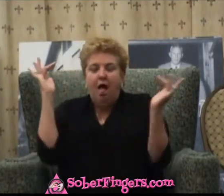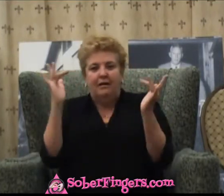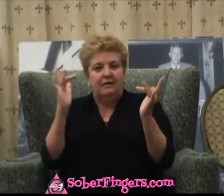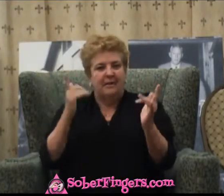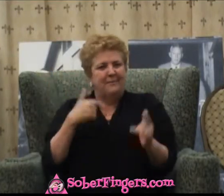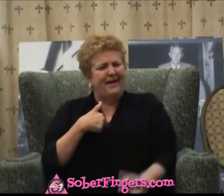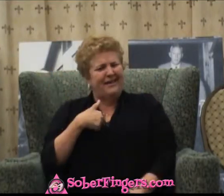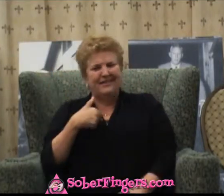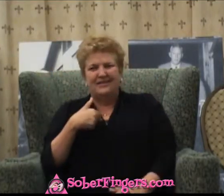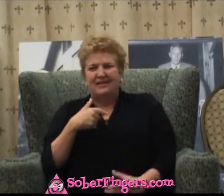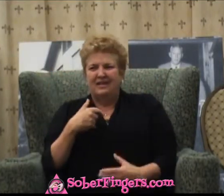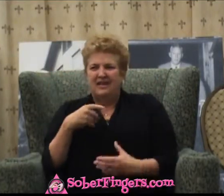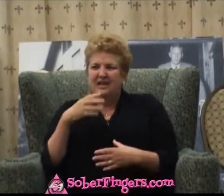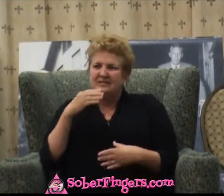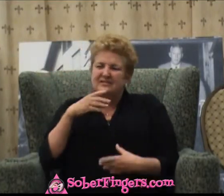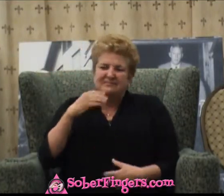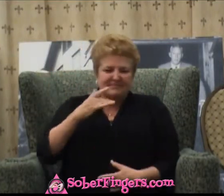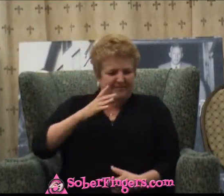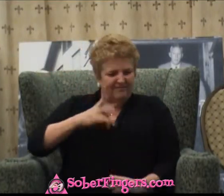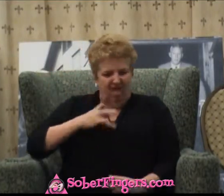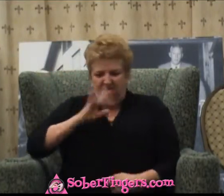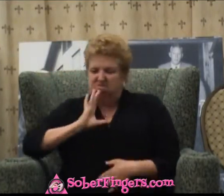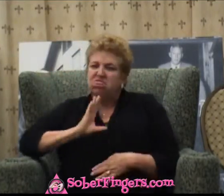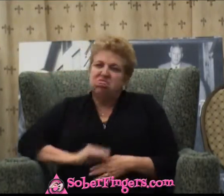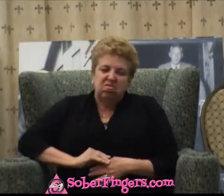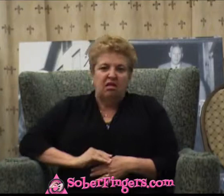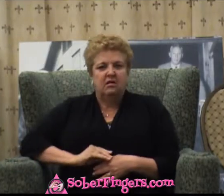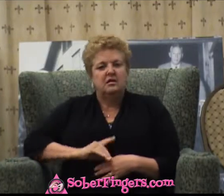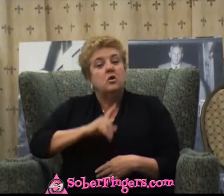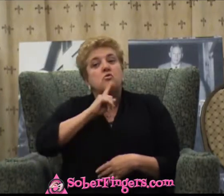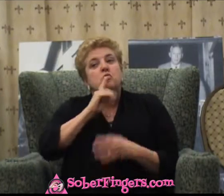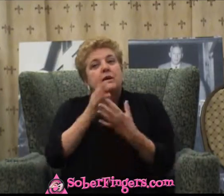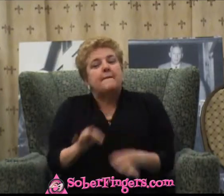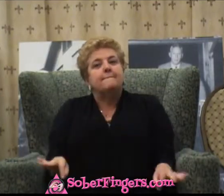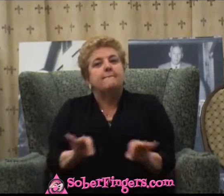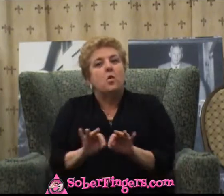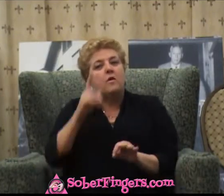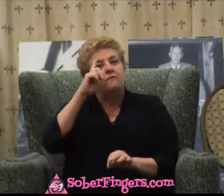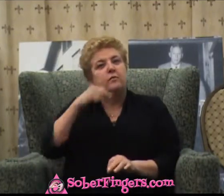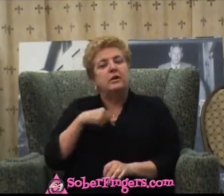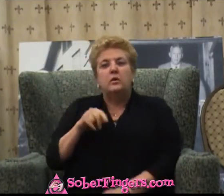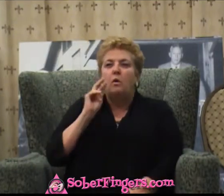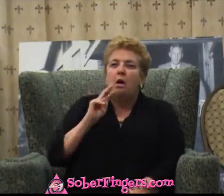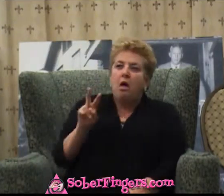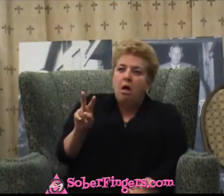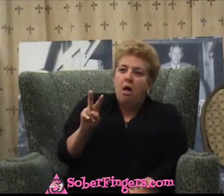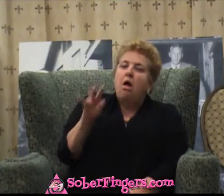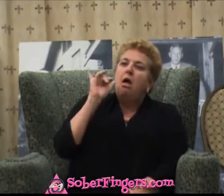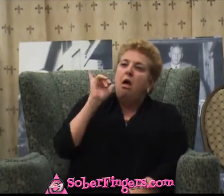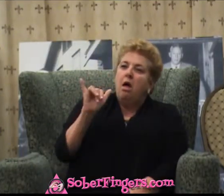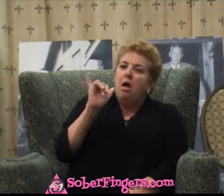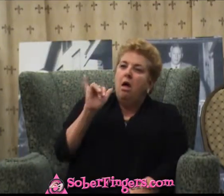was really important for me to be able to identify with who they were when they first came in here, because I was